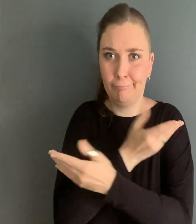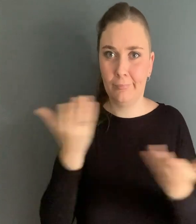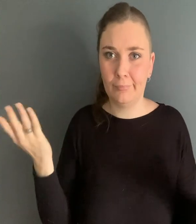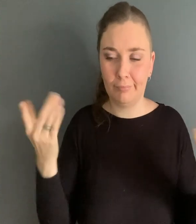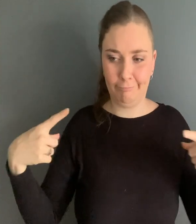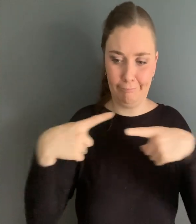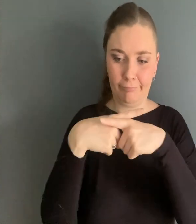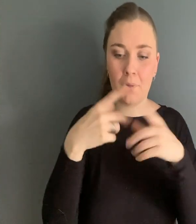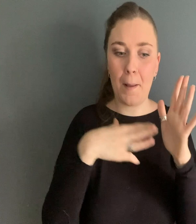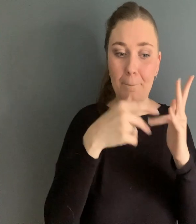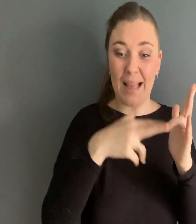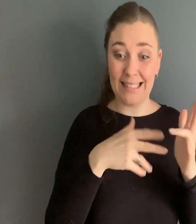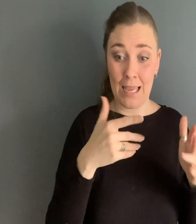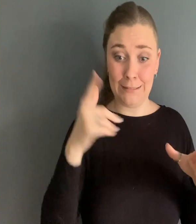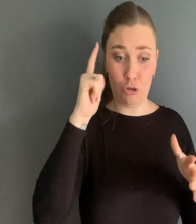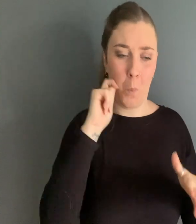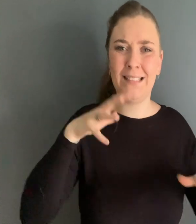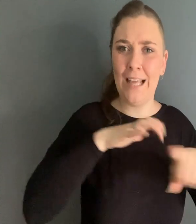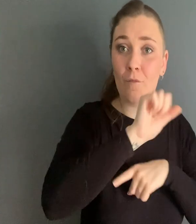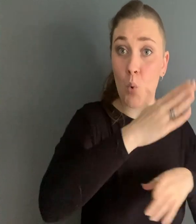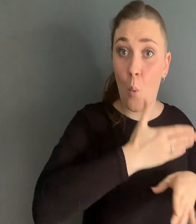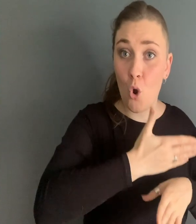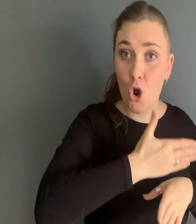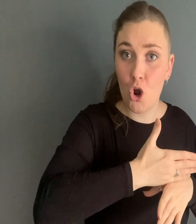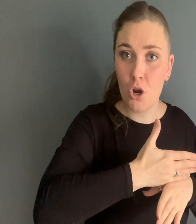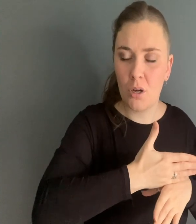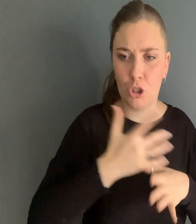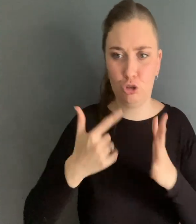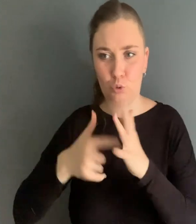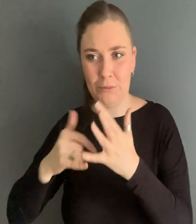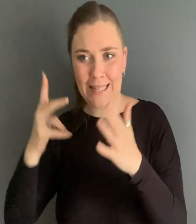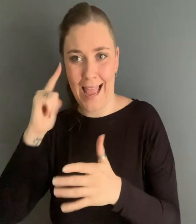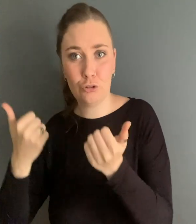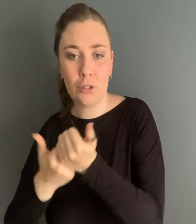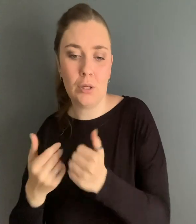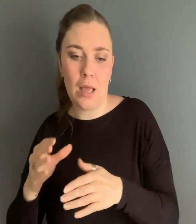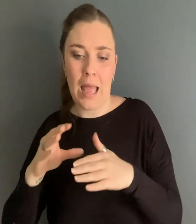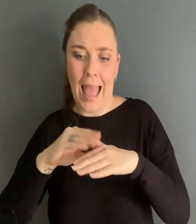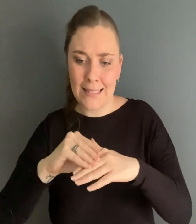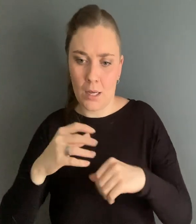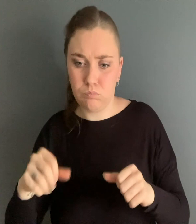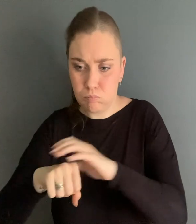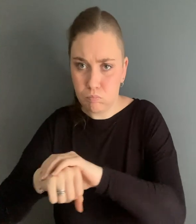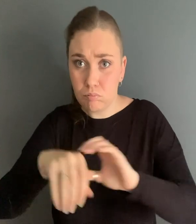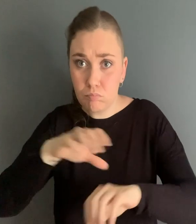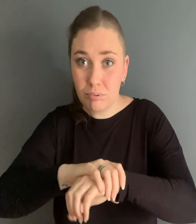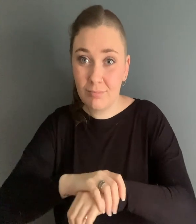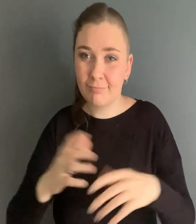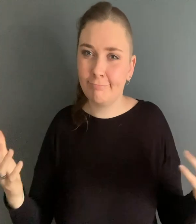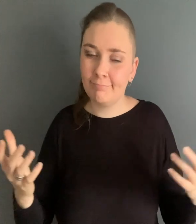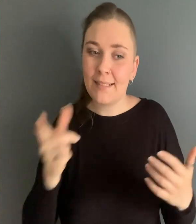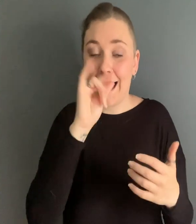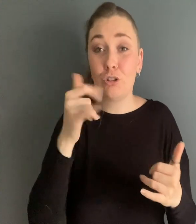takes over your work, and on Tuesday the teacher aids adjust your hands. Can I start by